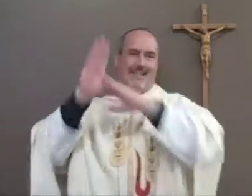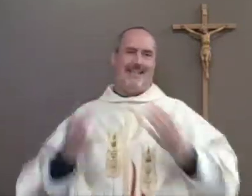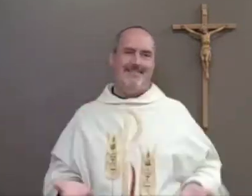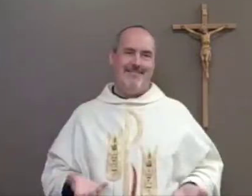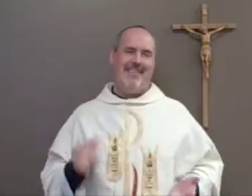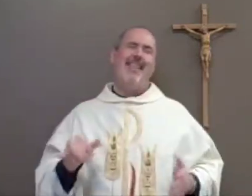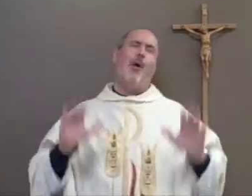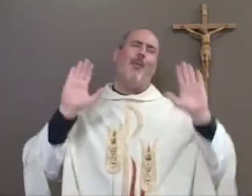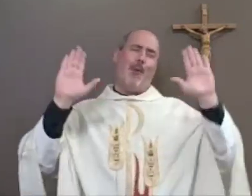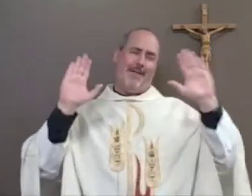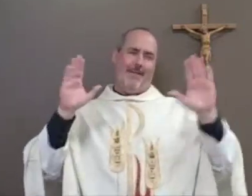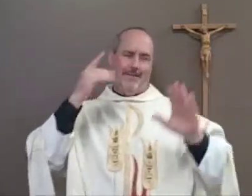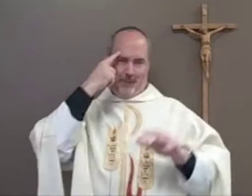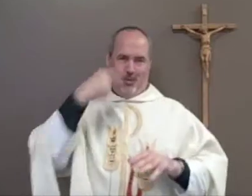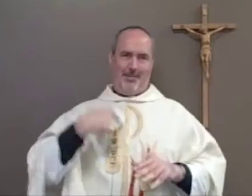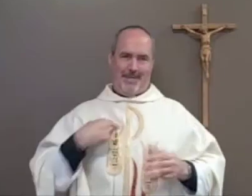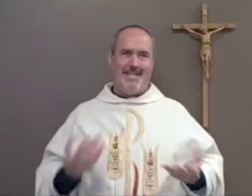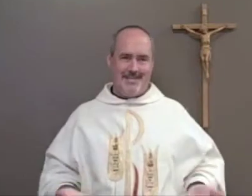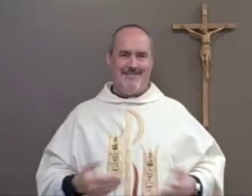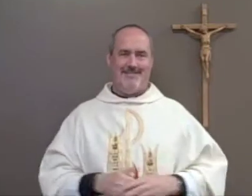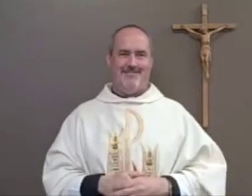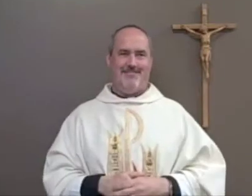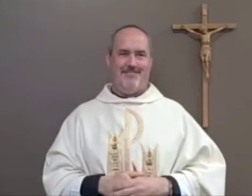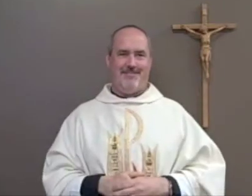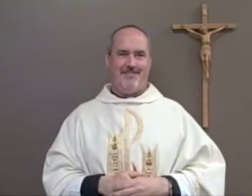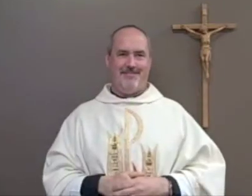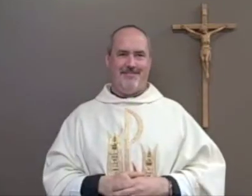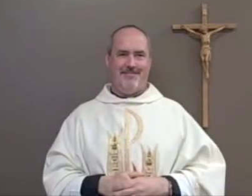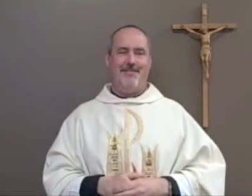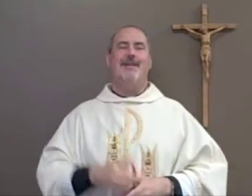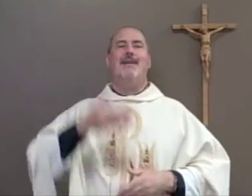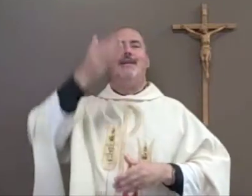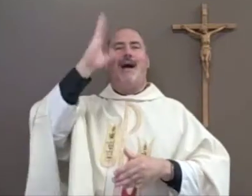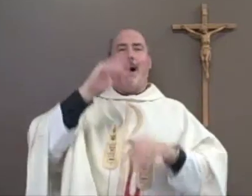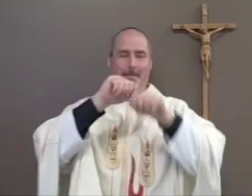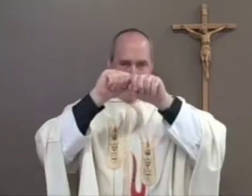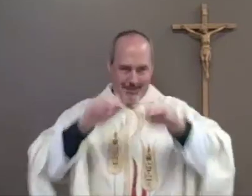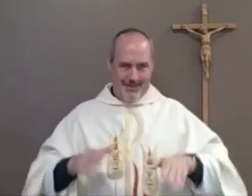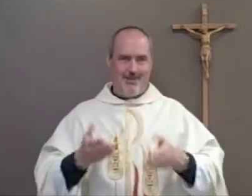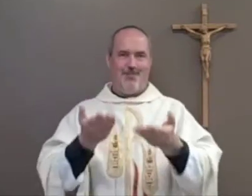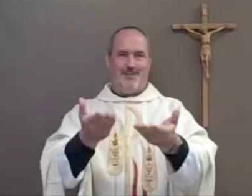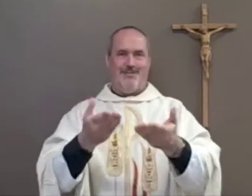one of us get into heaven. And that's great news for me. May God bless you.